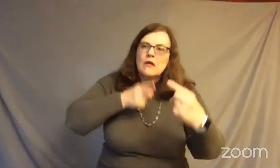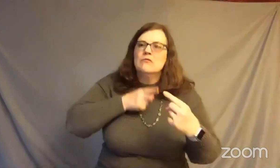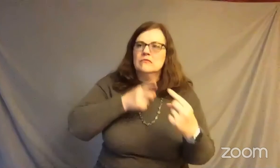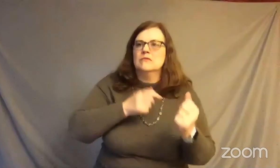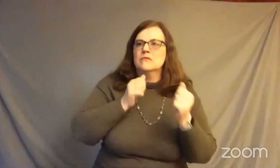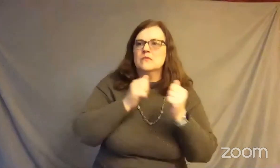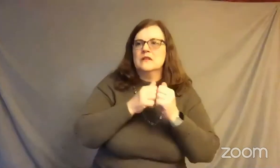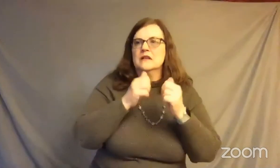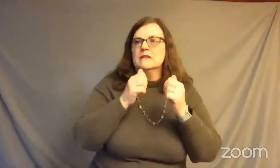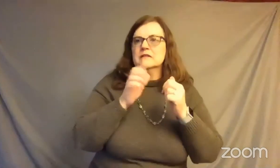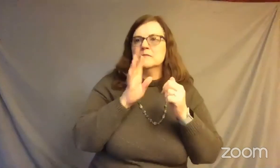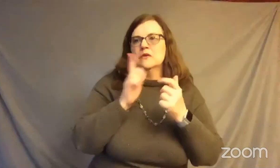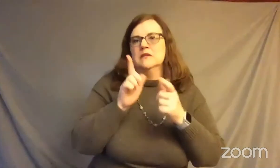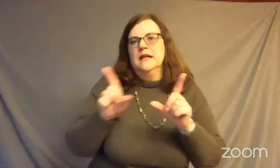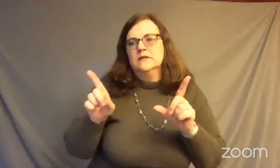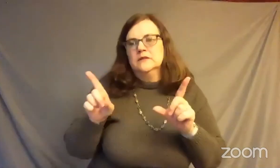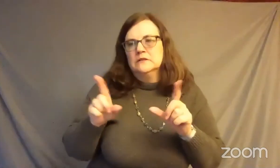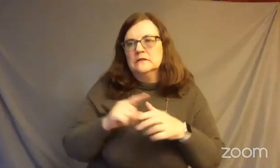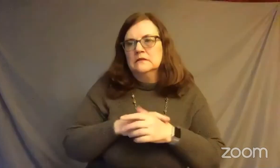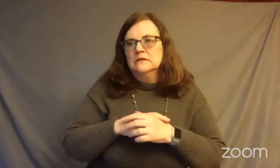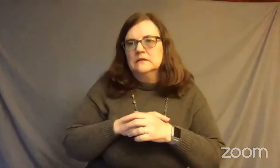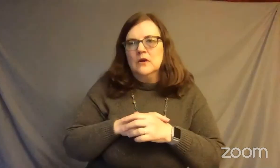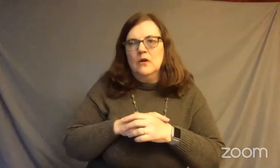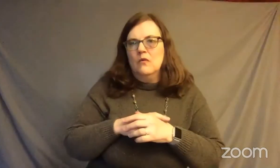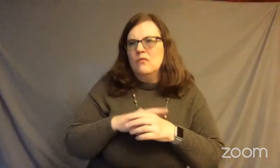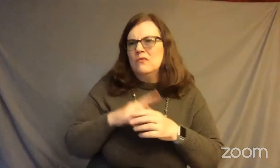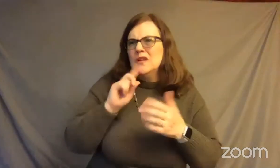wonderful. There are many children who